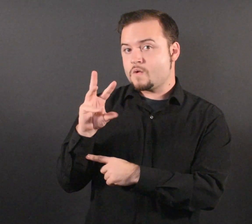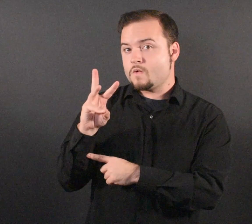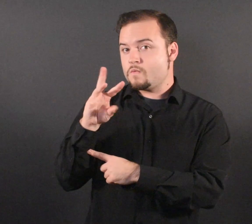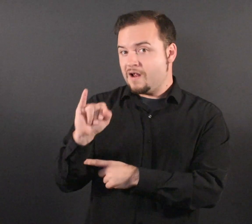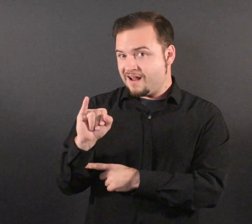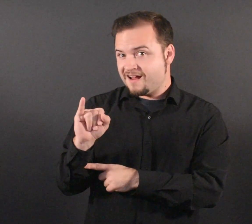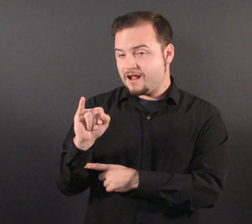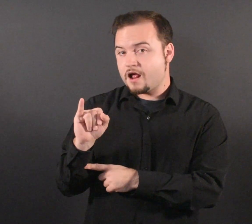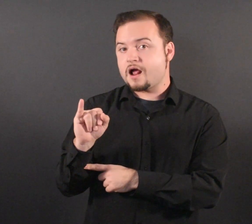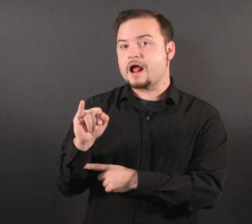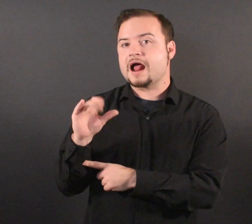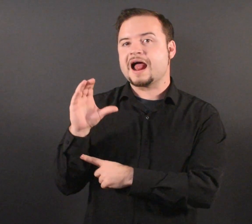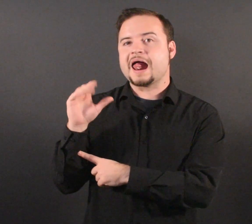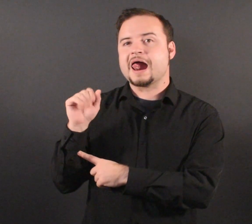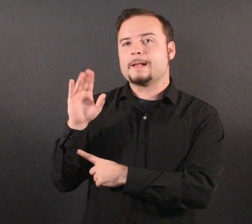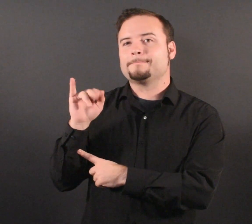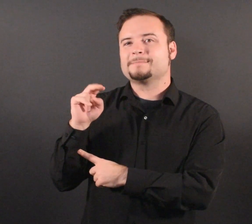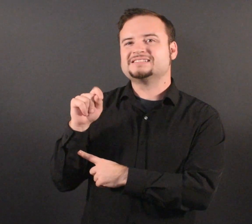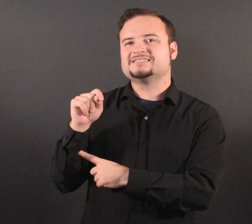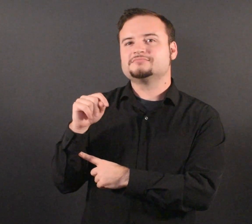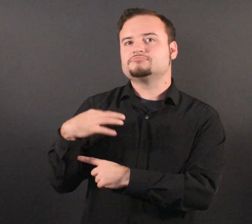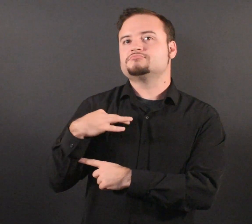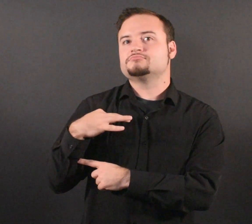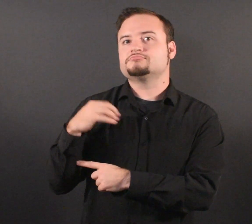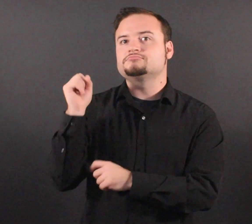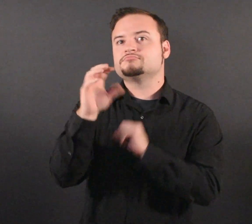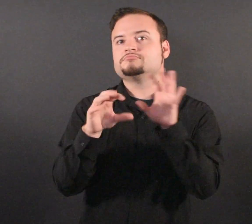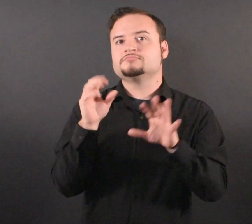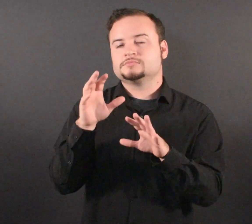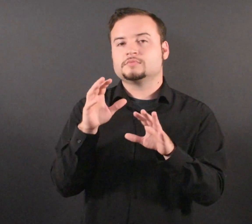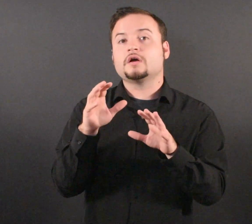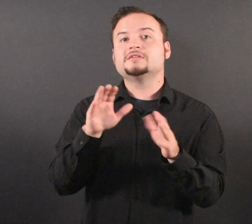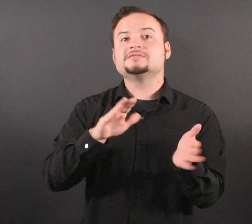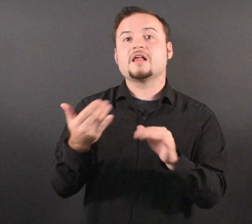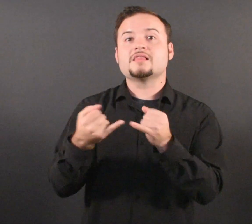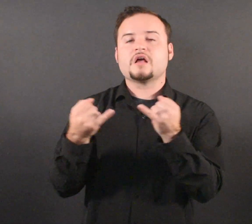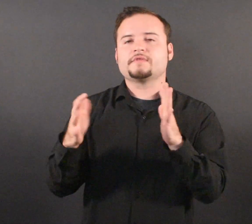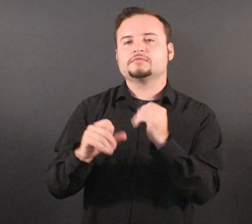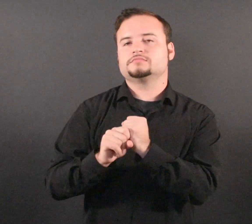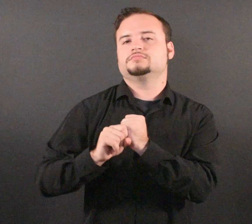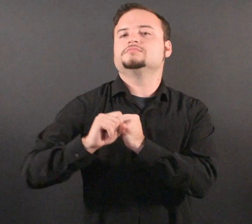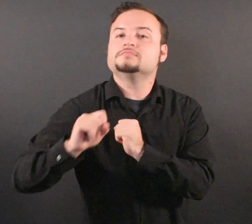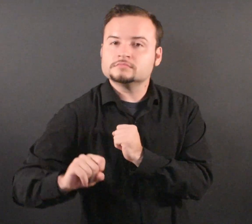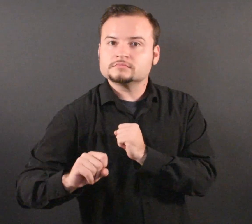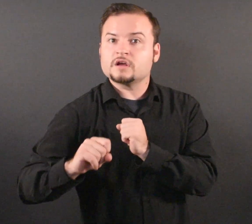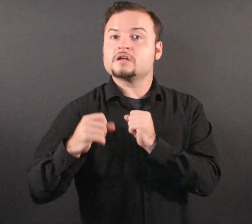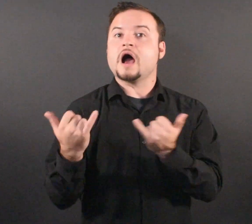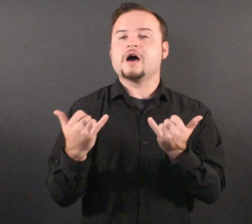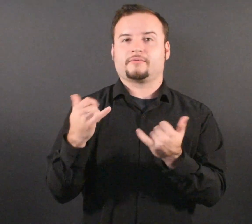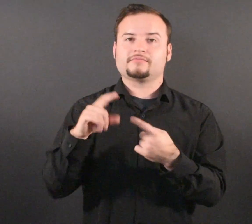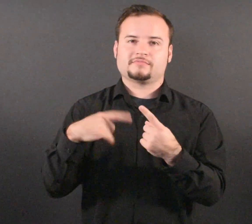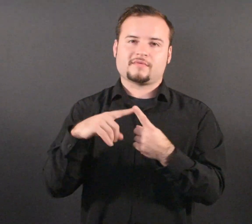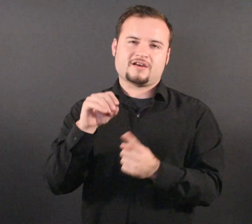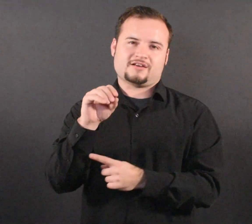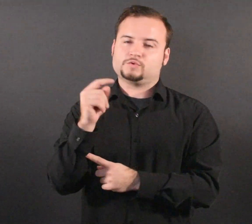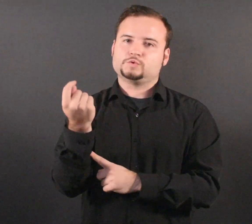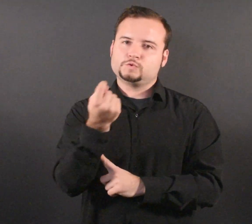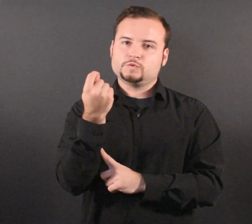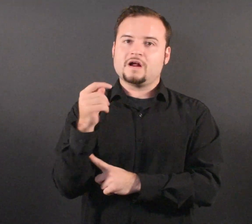A reminder that the YWI cabinet applications have been extended. The new deadline is Tuesday,